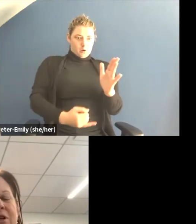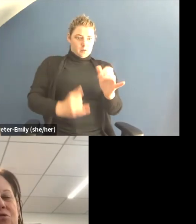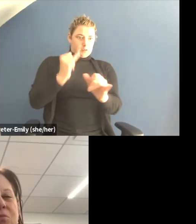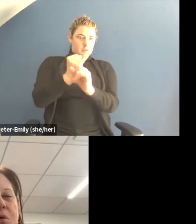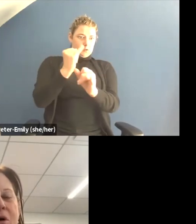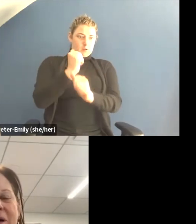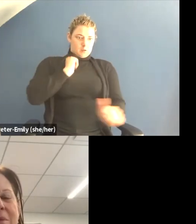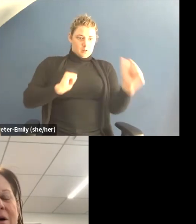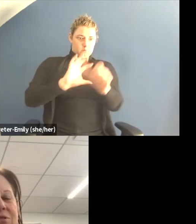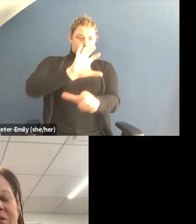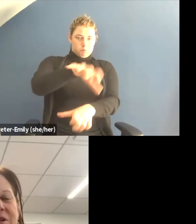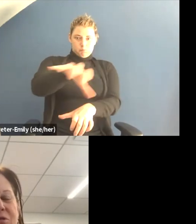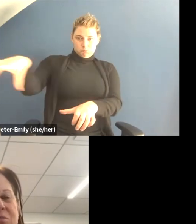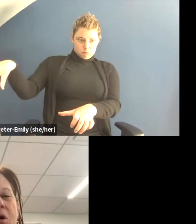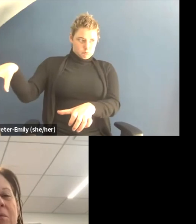for